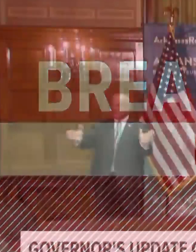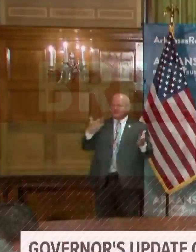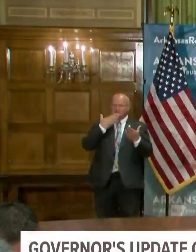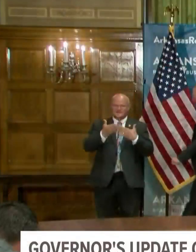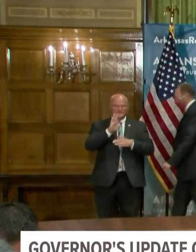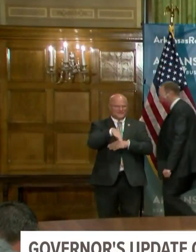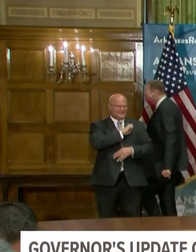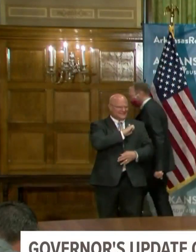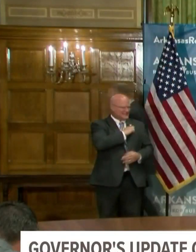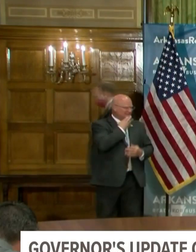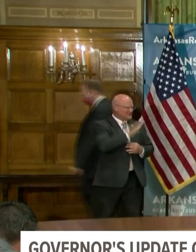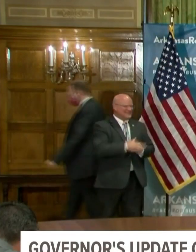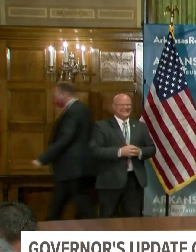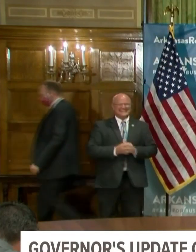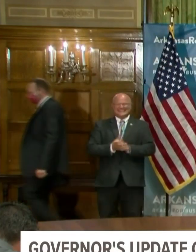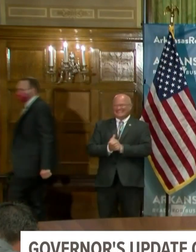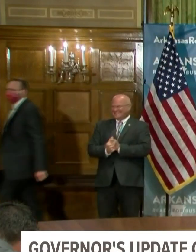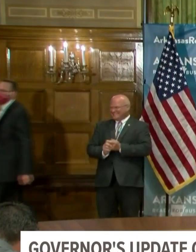Good afternoon, Eddie.